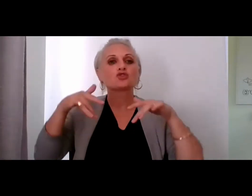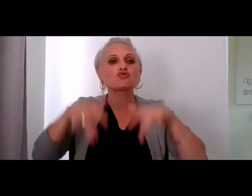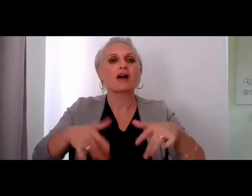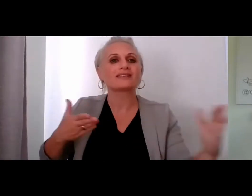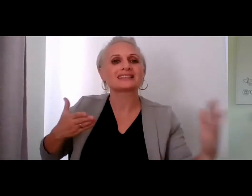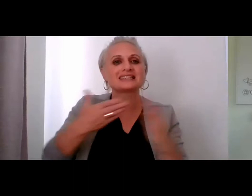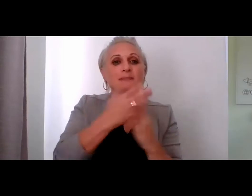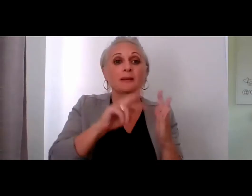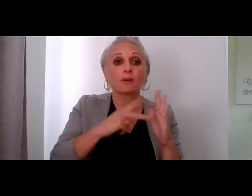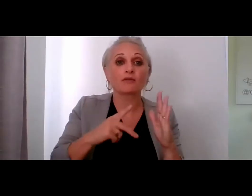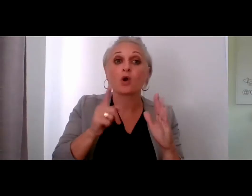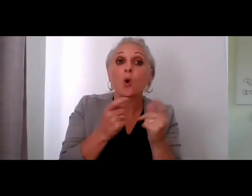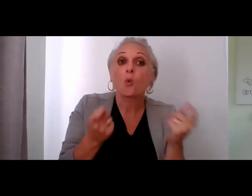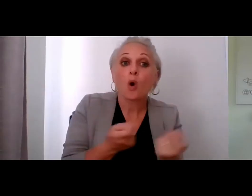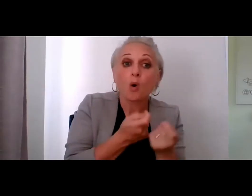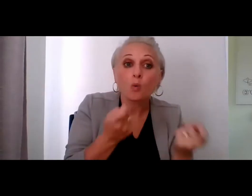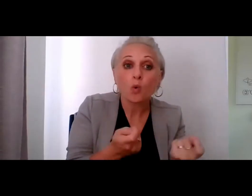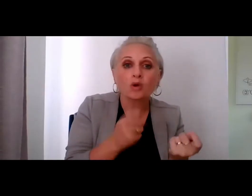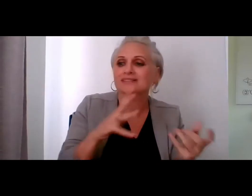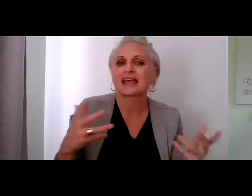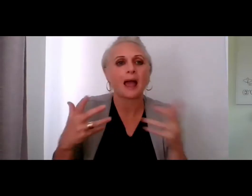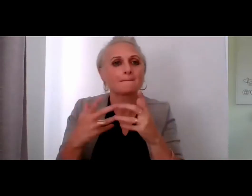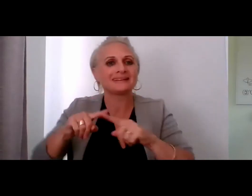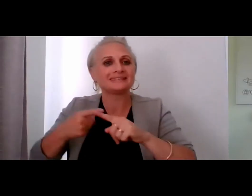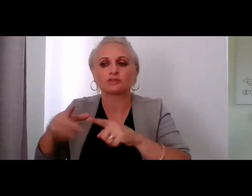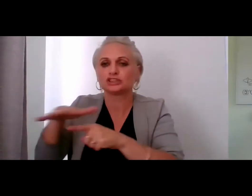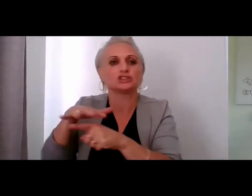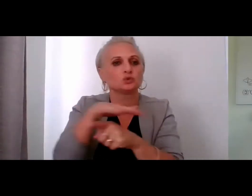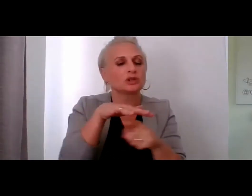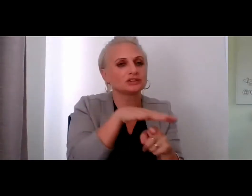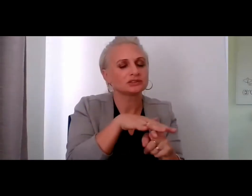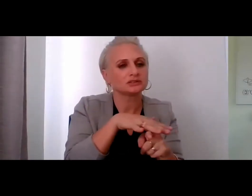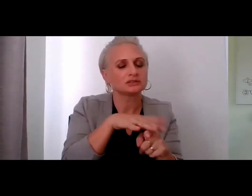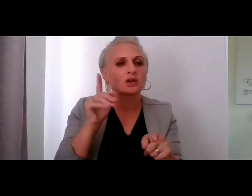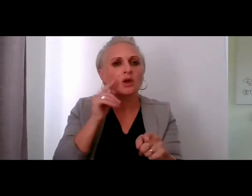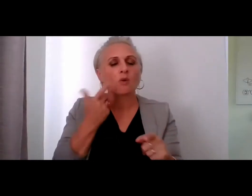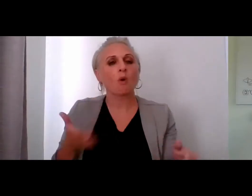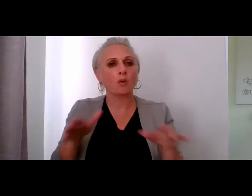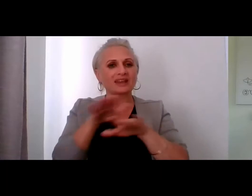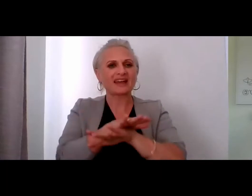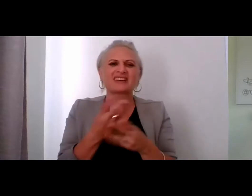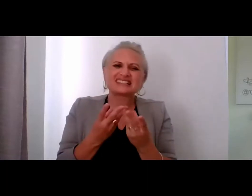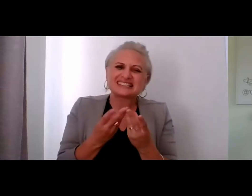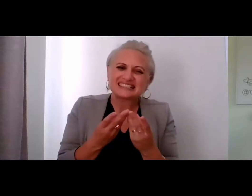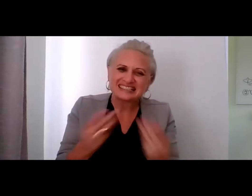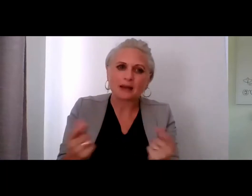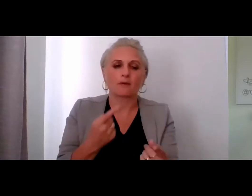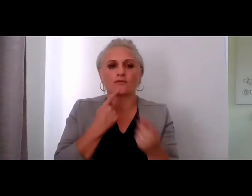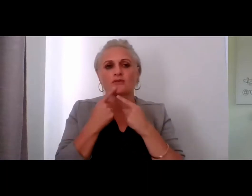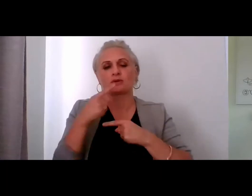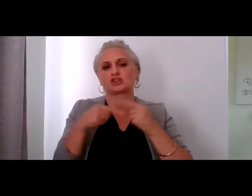works and in what situation. And what we cover today is just some of what will be in that guide.